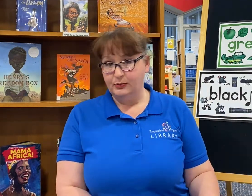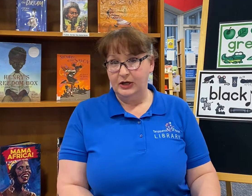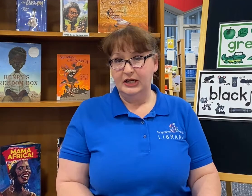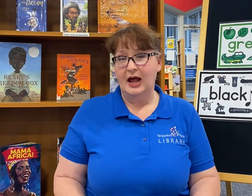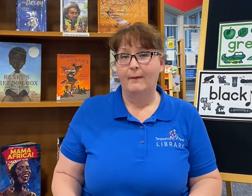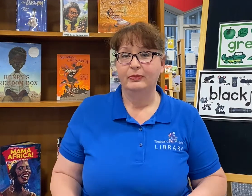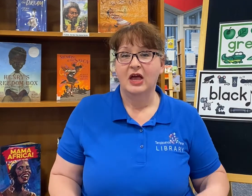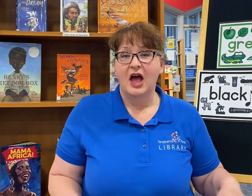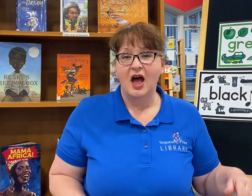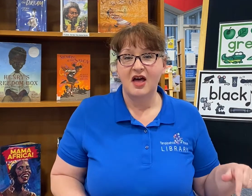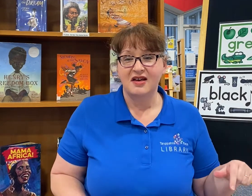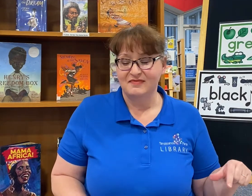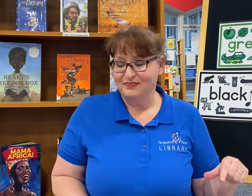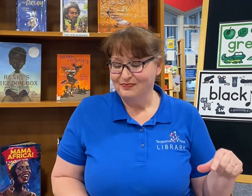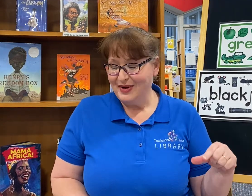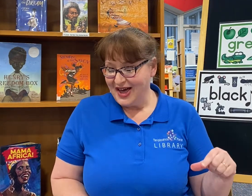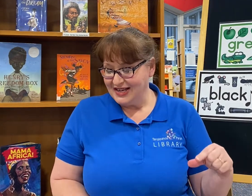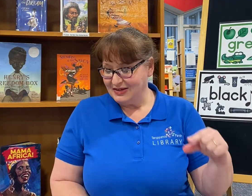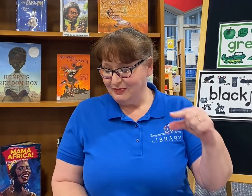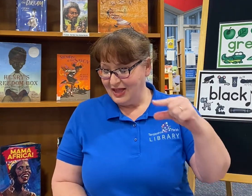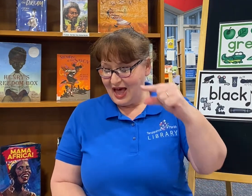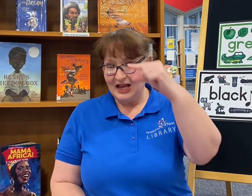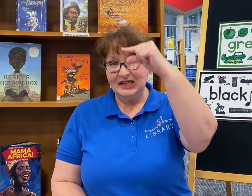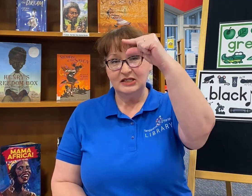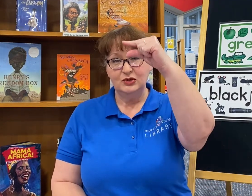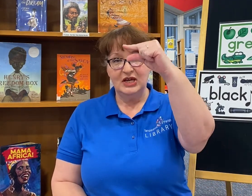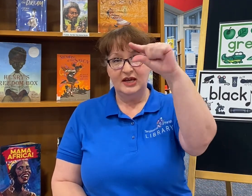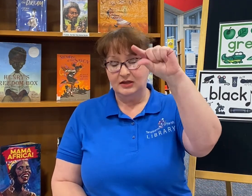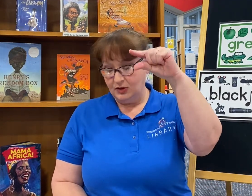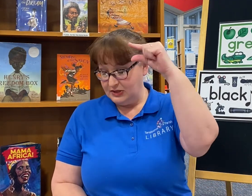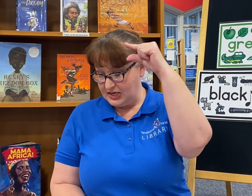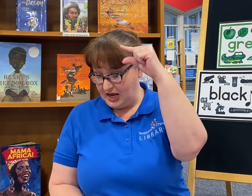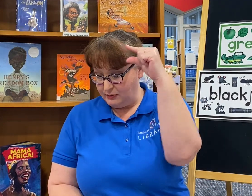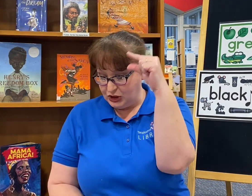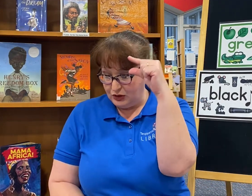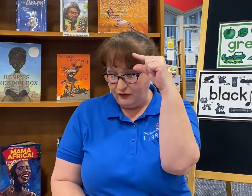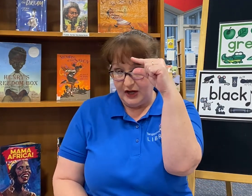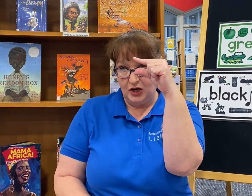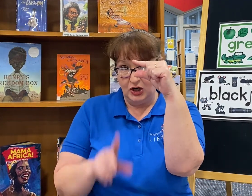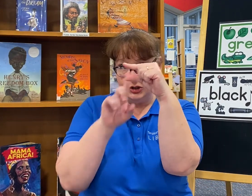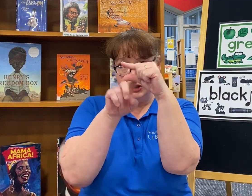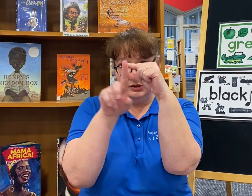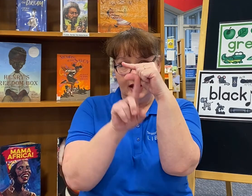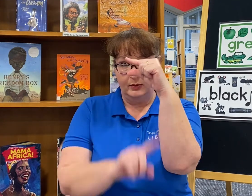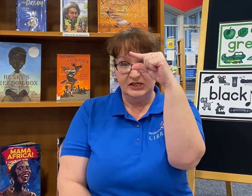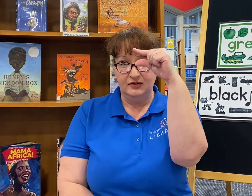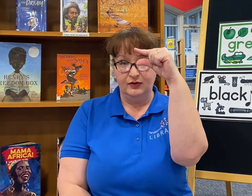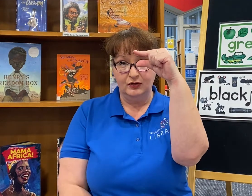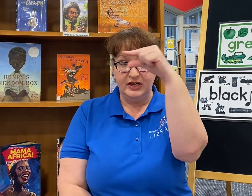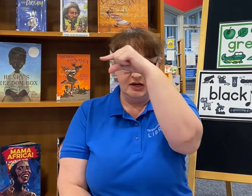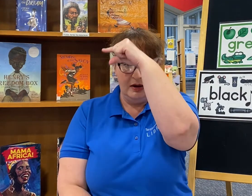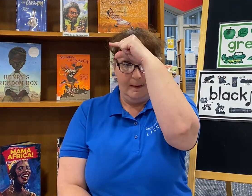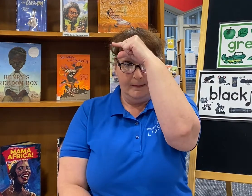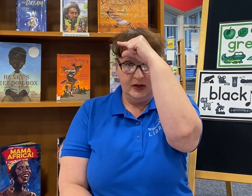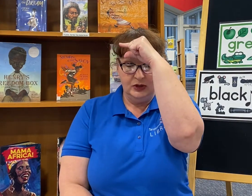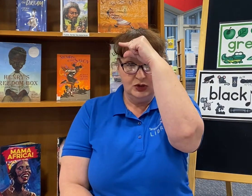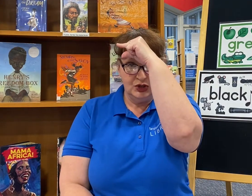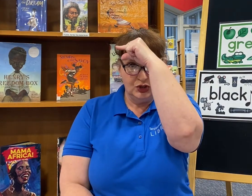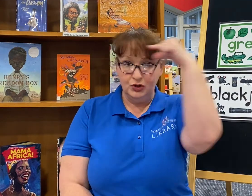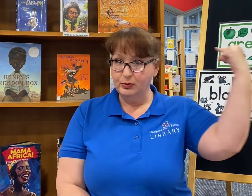it out. But black is you take those same two fingers like we did for green, but you just do them across